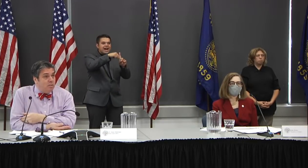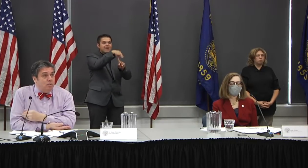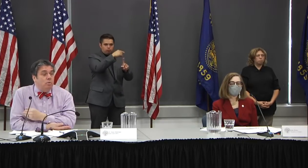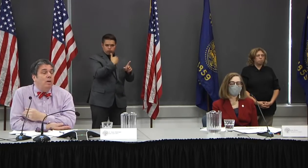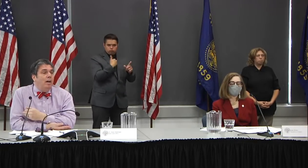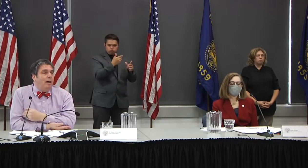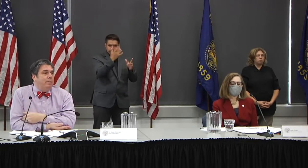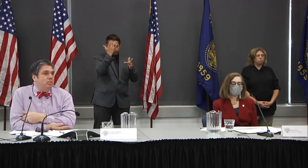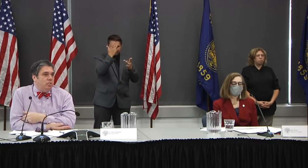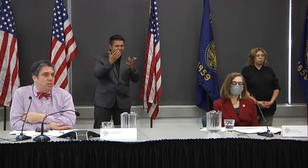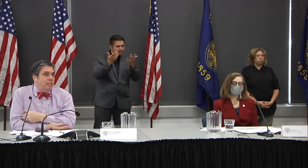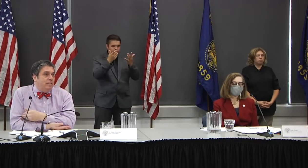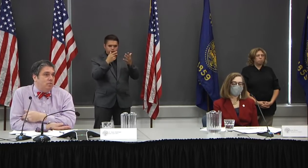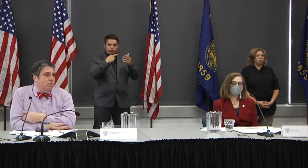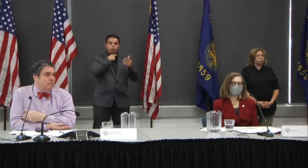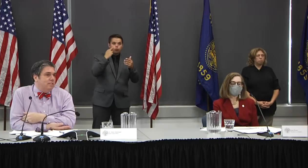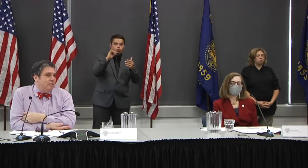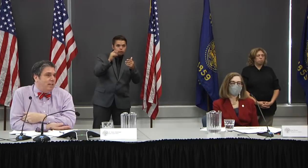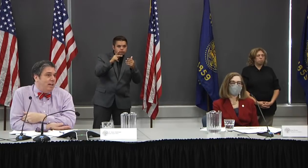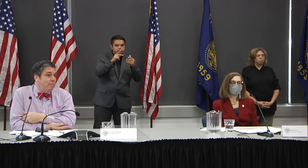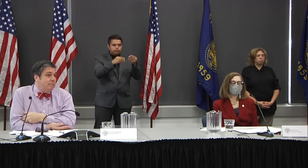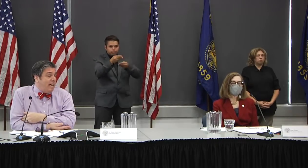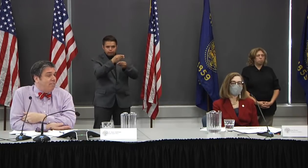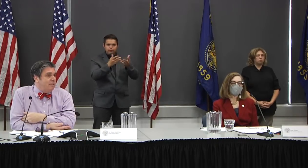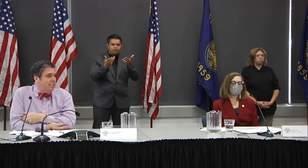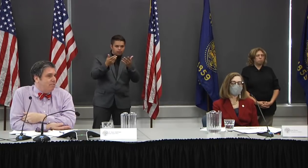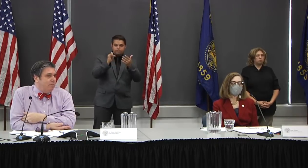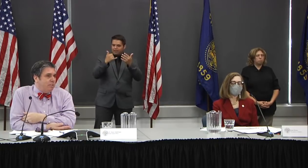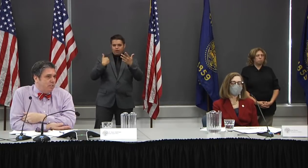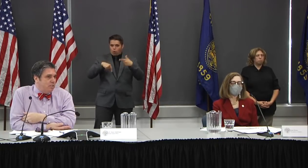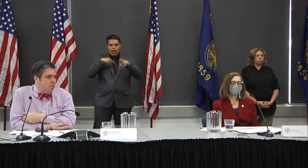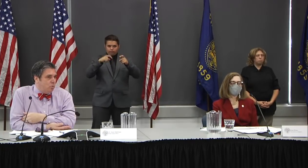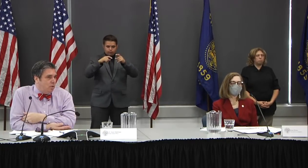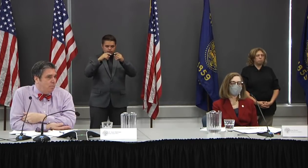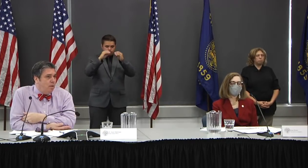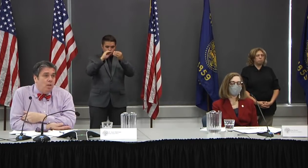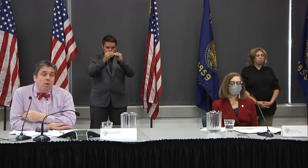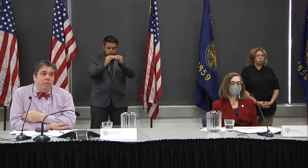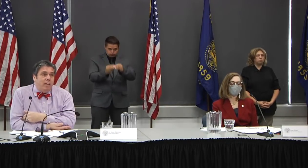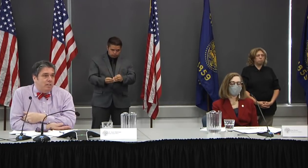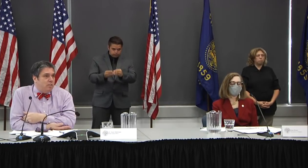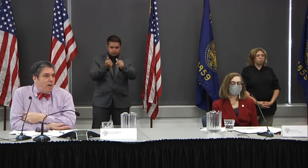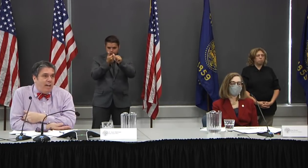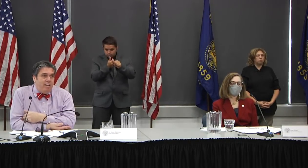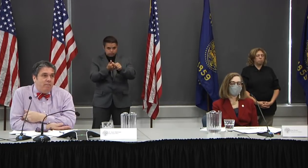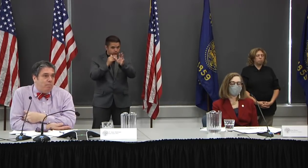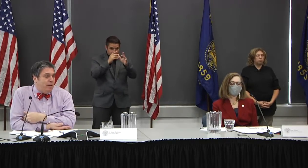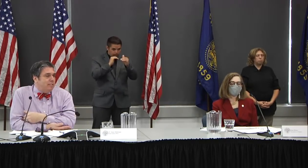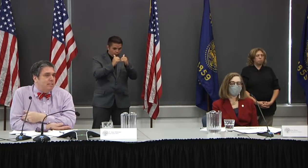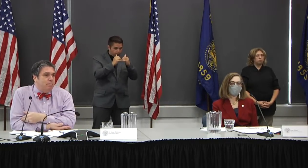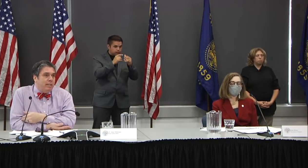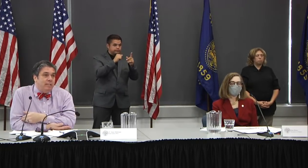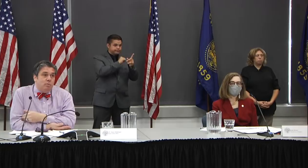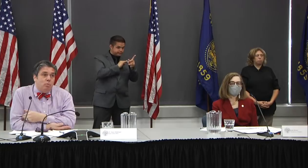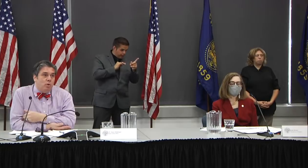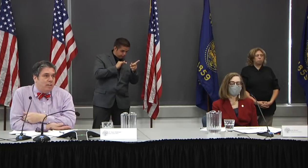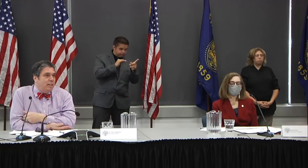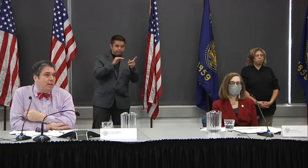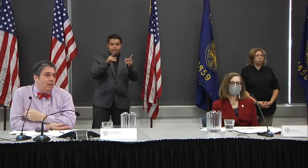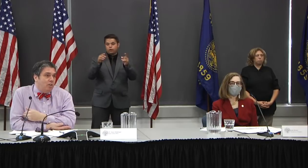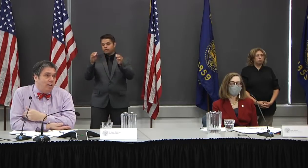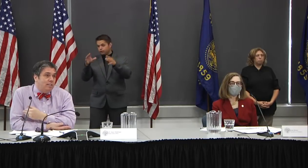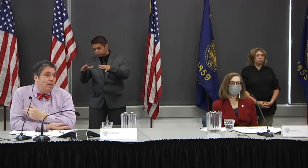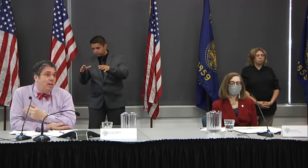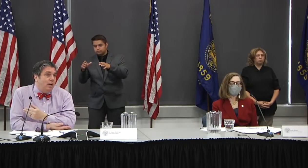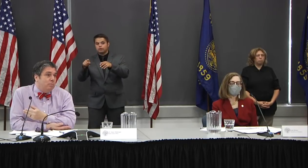place to ensure that students and staff can safely return to school. We also have a process in place